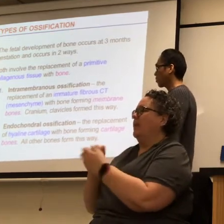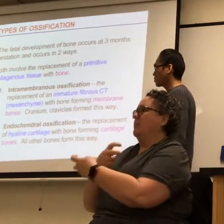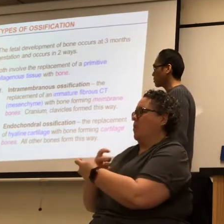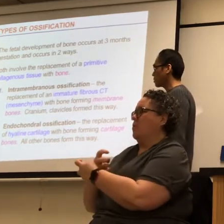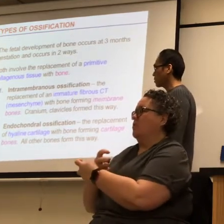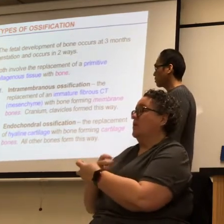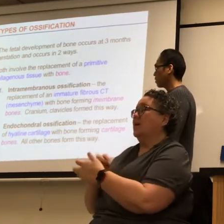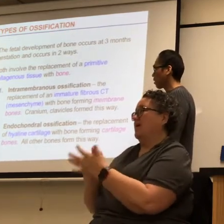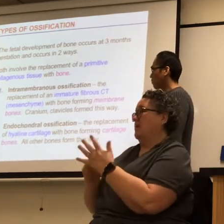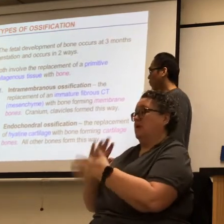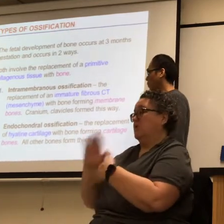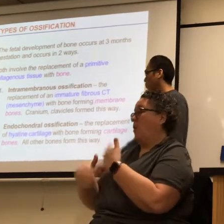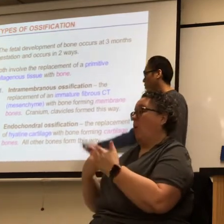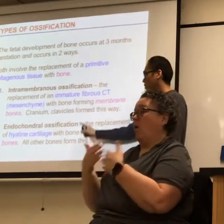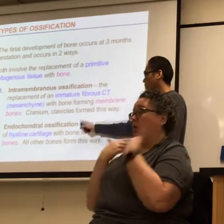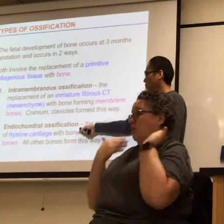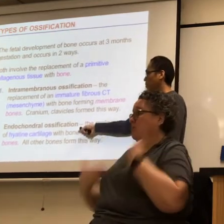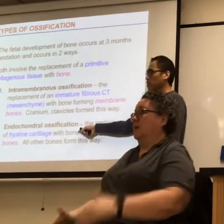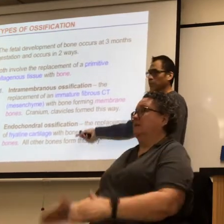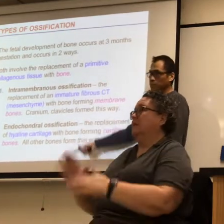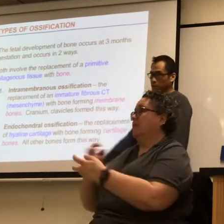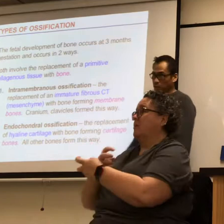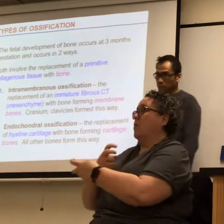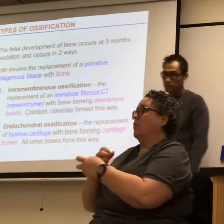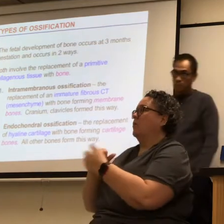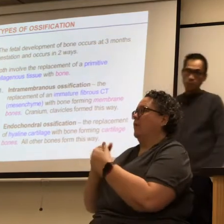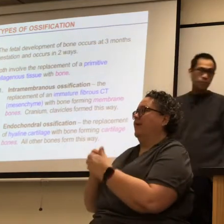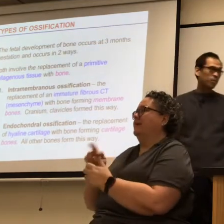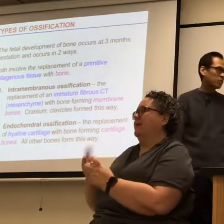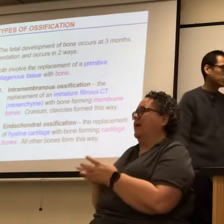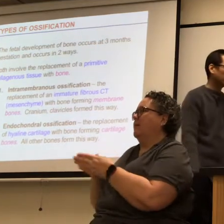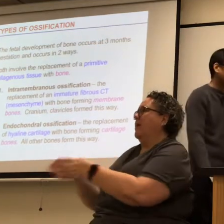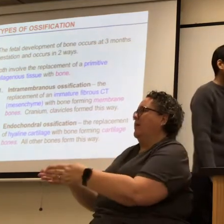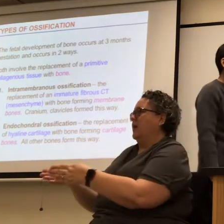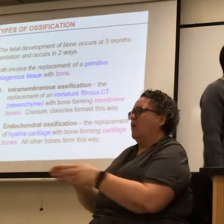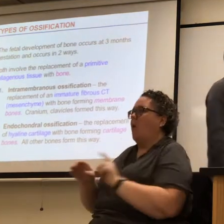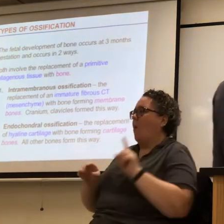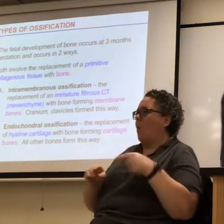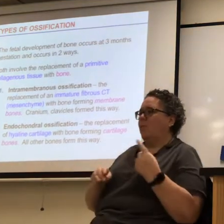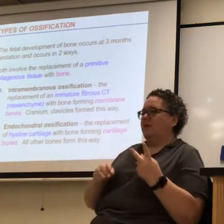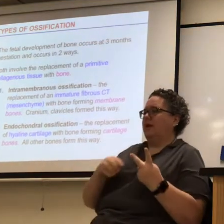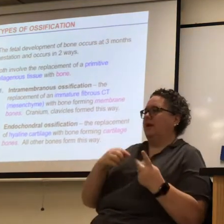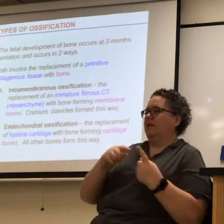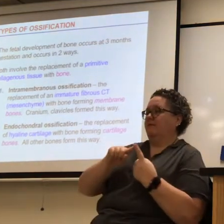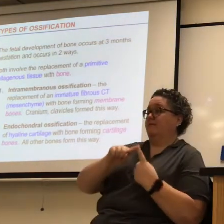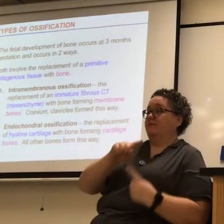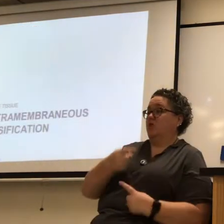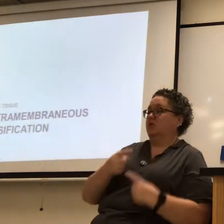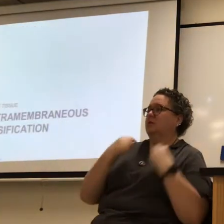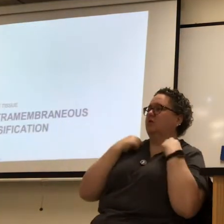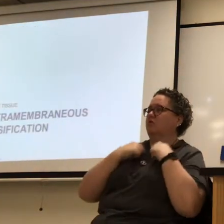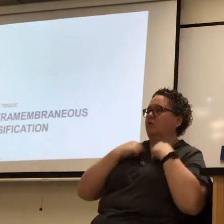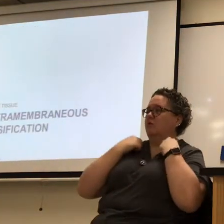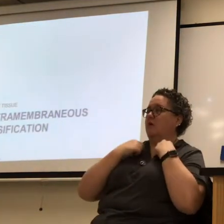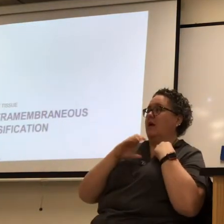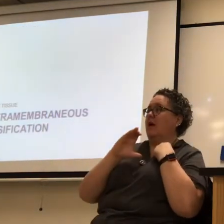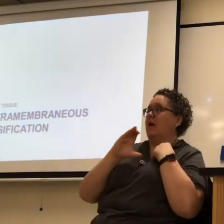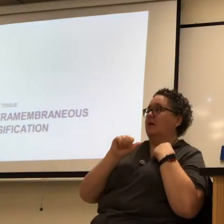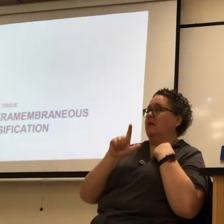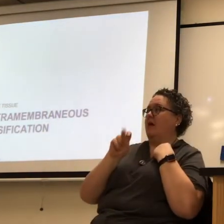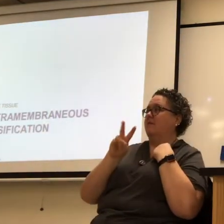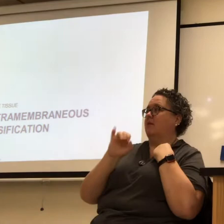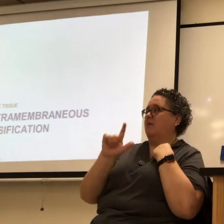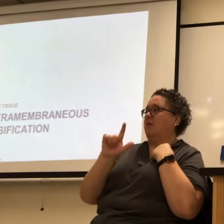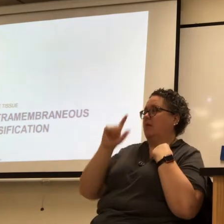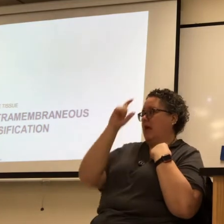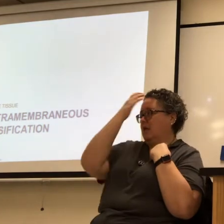of the bones are formed with method number two. Just cranium and clavicles, method number one. We'll look at method number